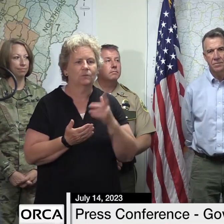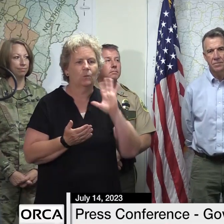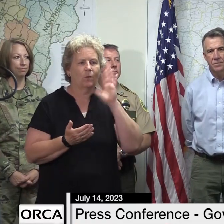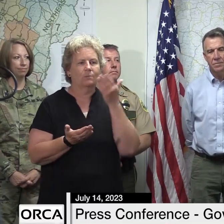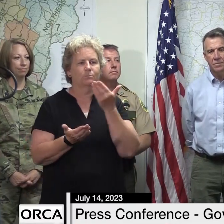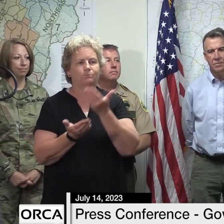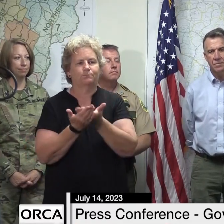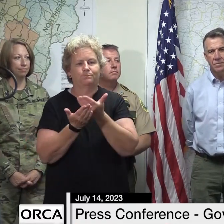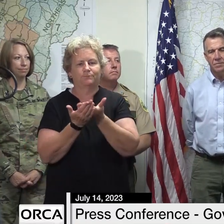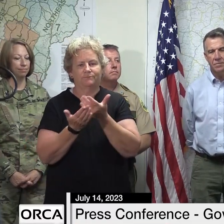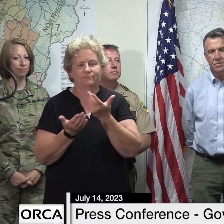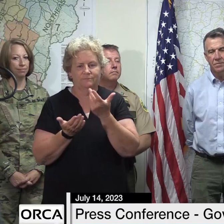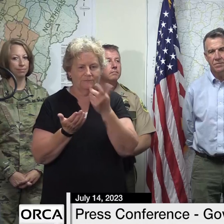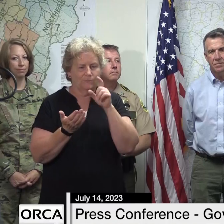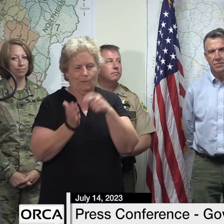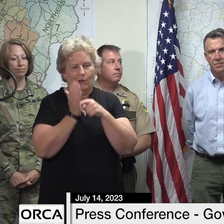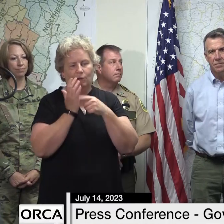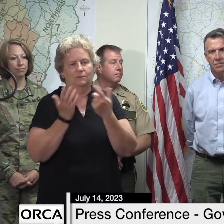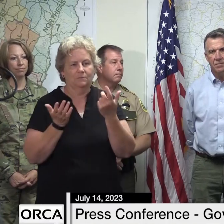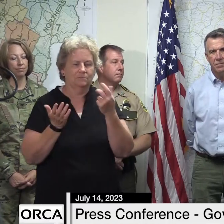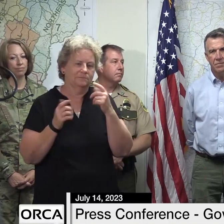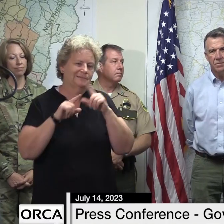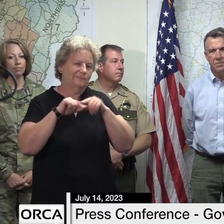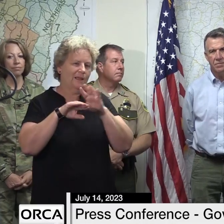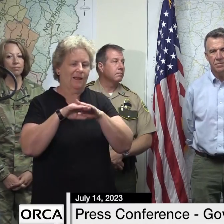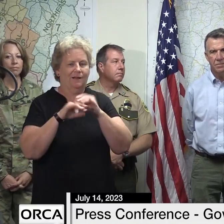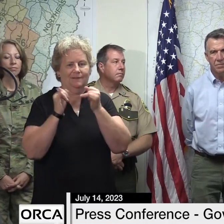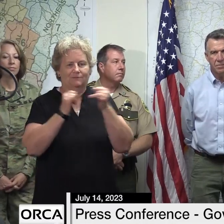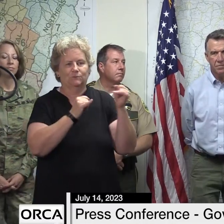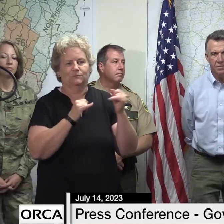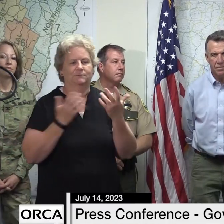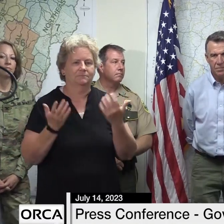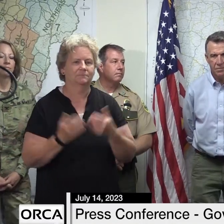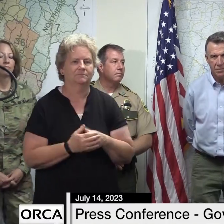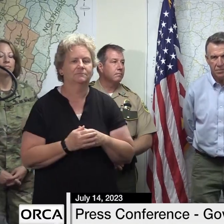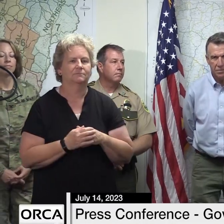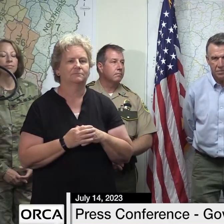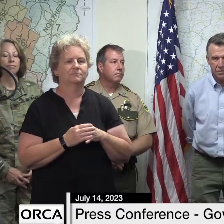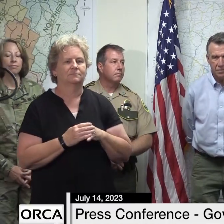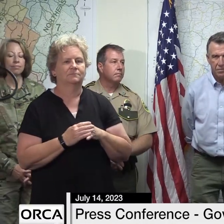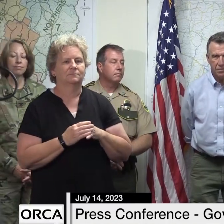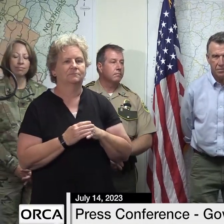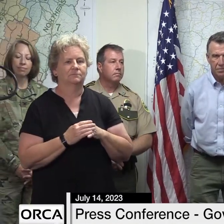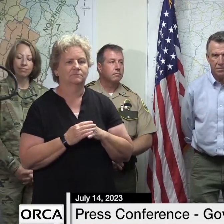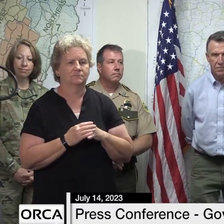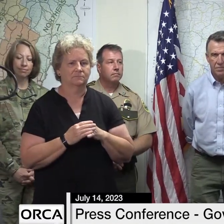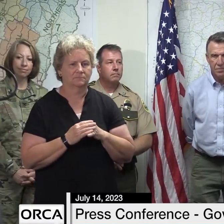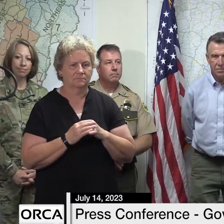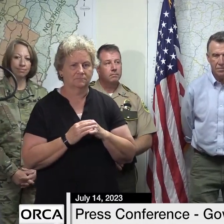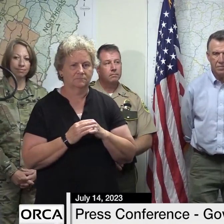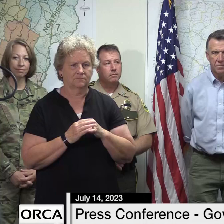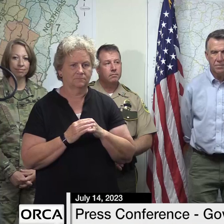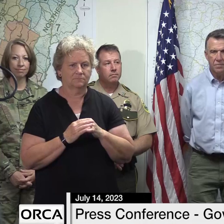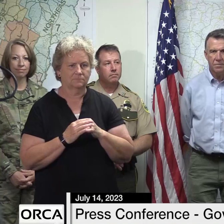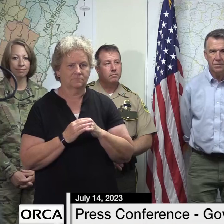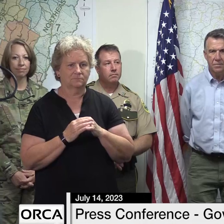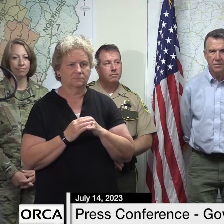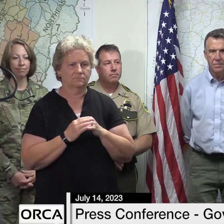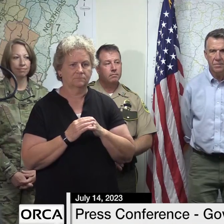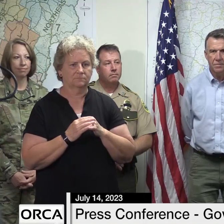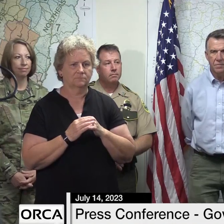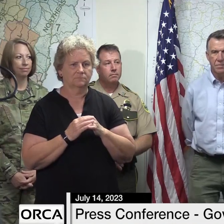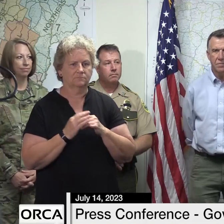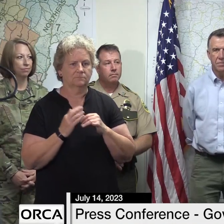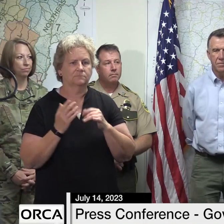depend on each survivor's situation. And for the $700 check and then the other assistance that people may qualify for, is